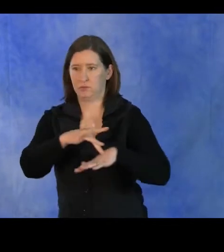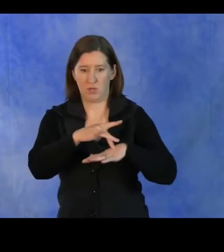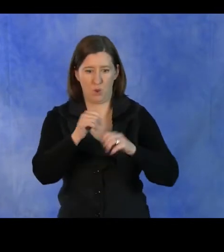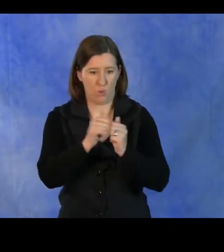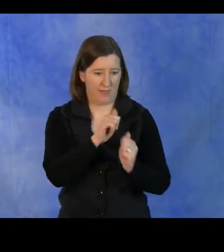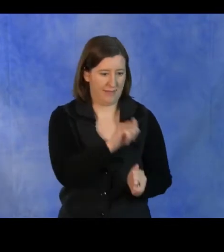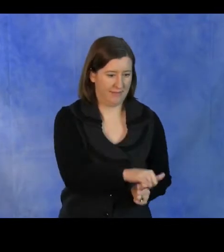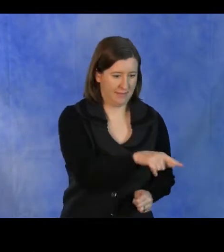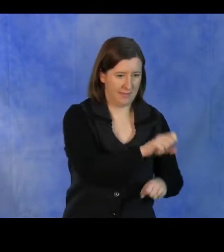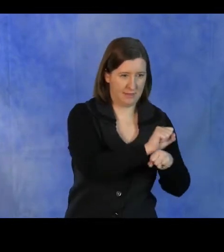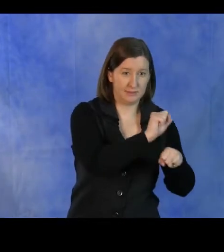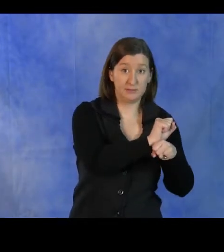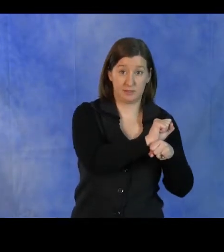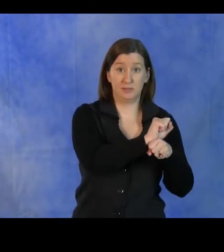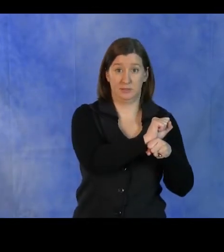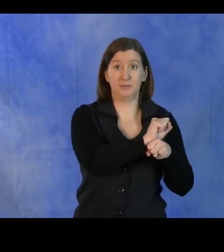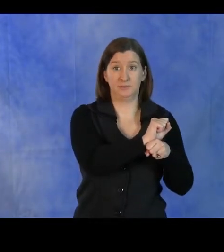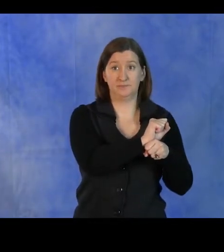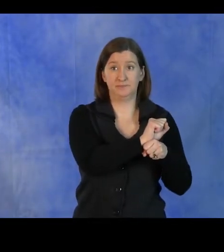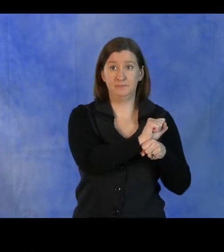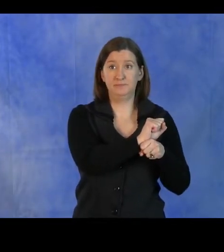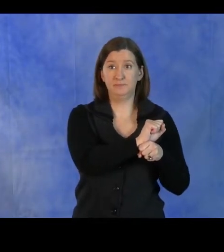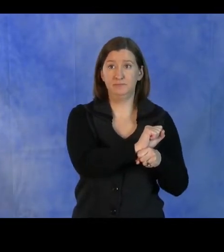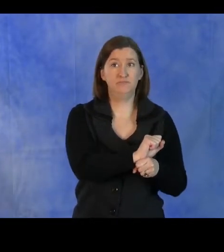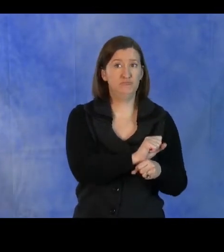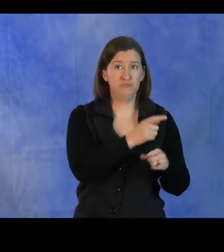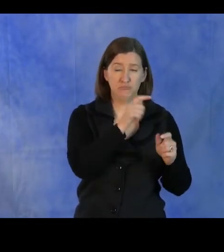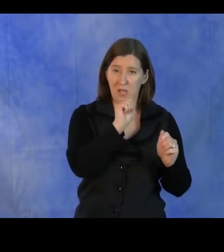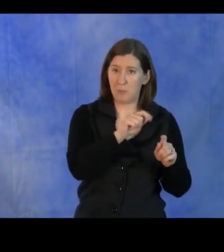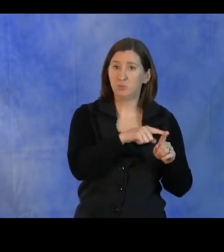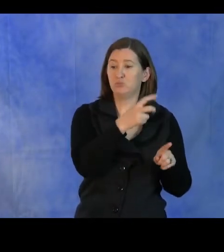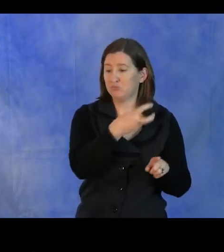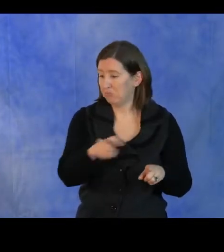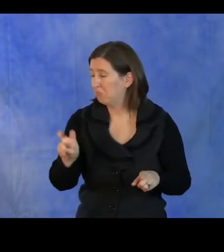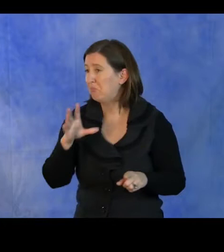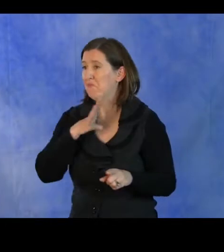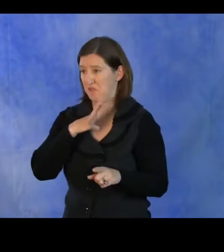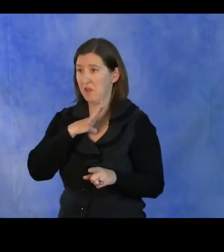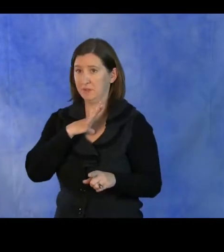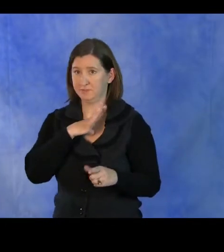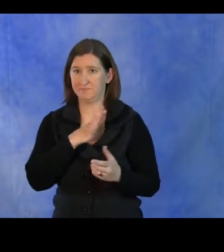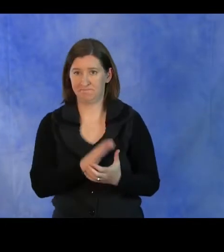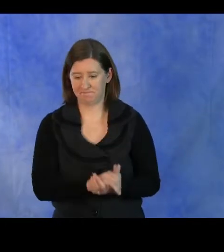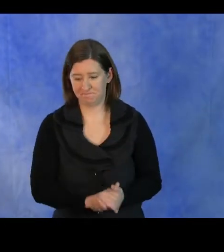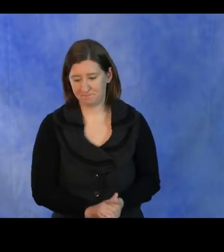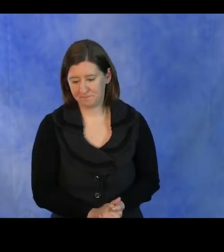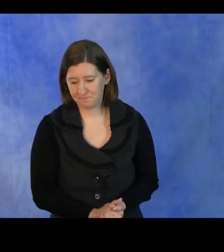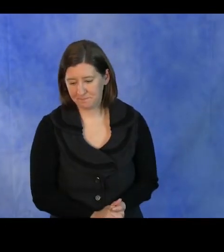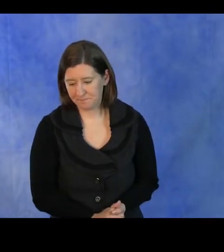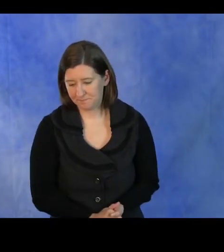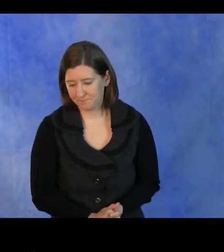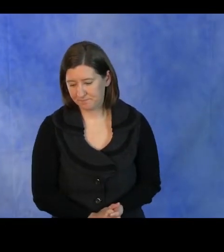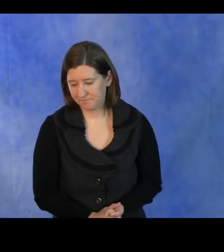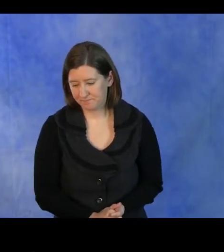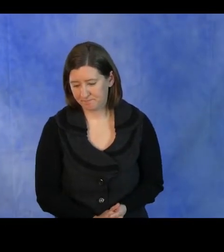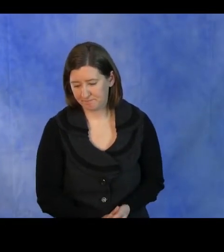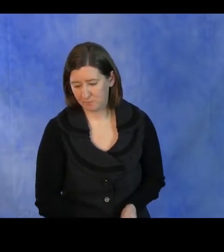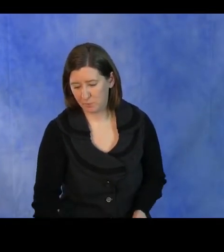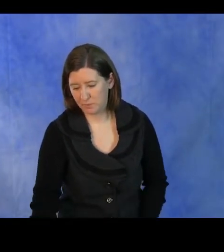working, and not worry about what happened with the previous task. They're able to switch